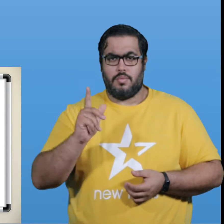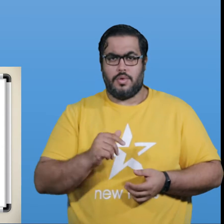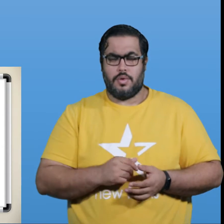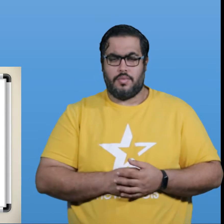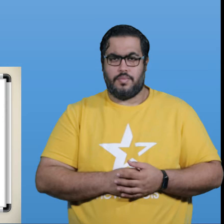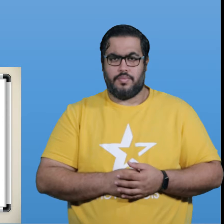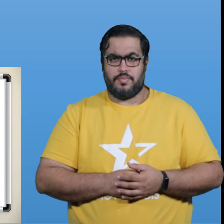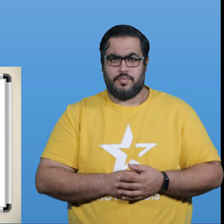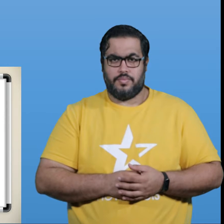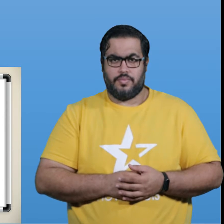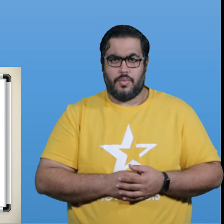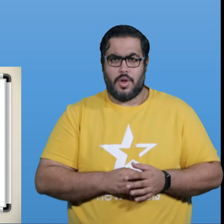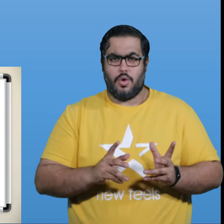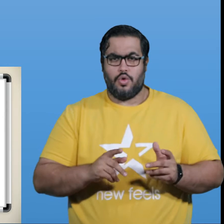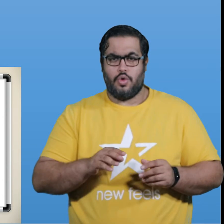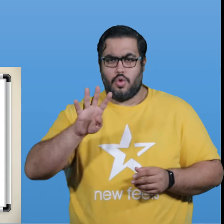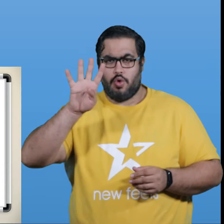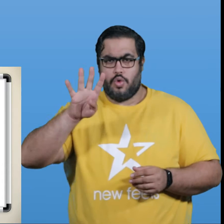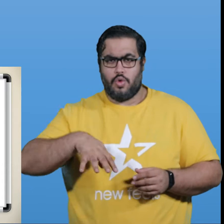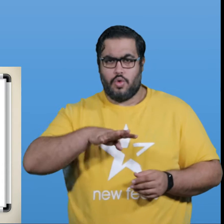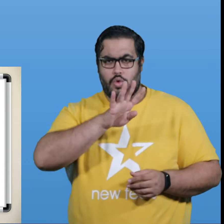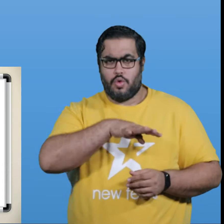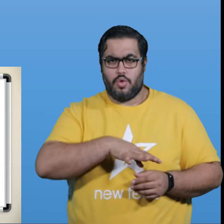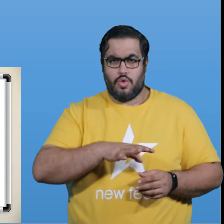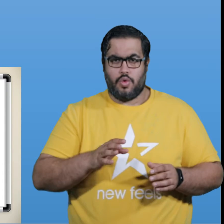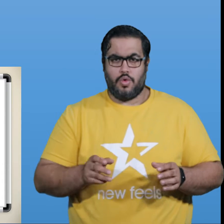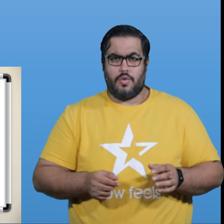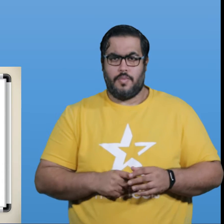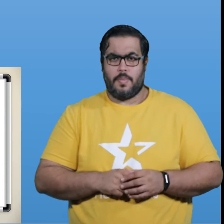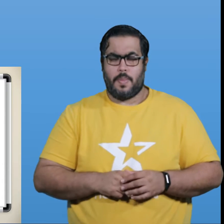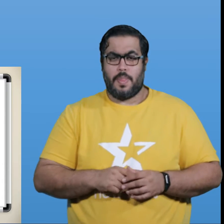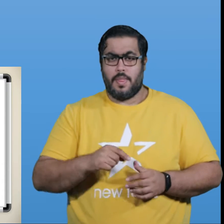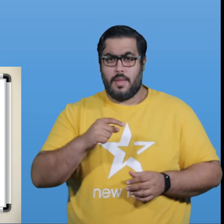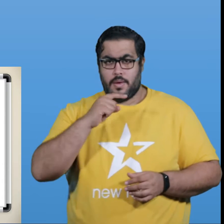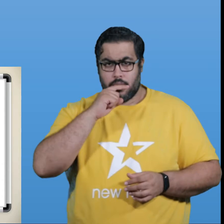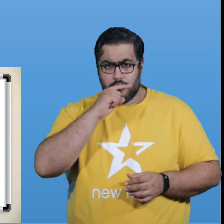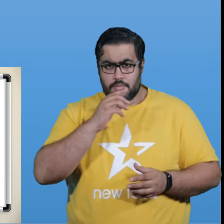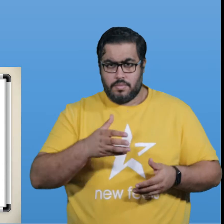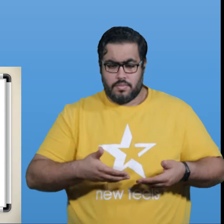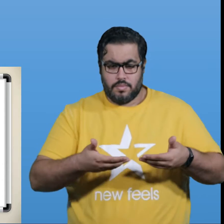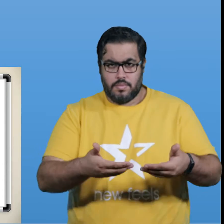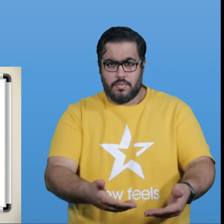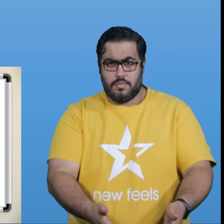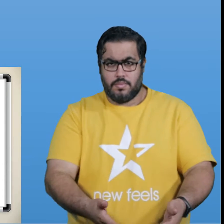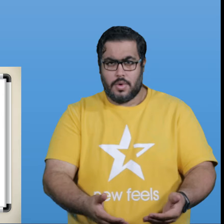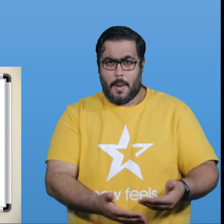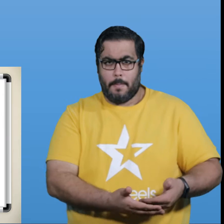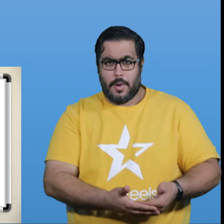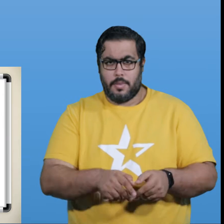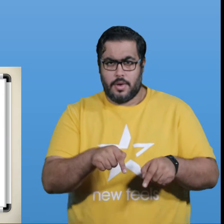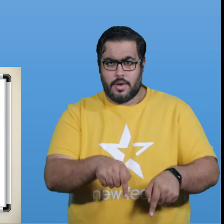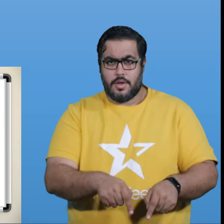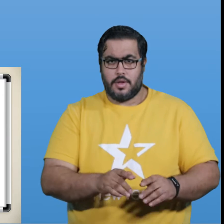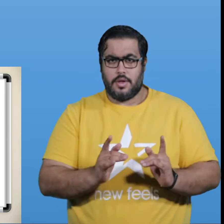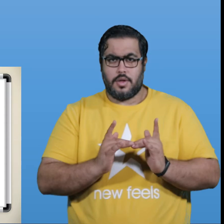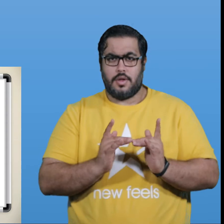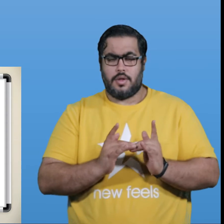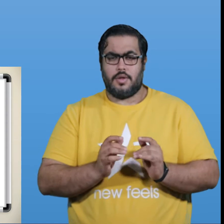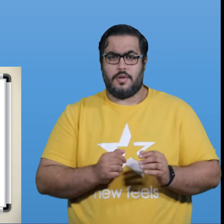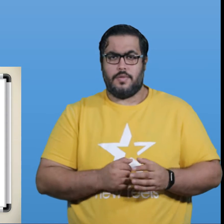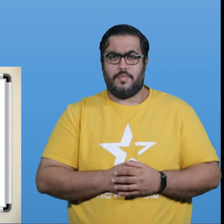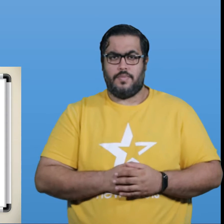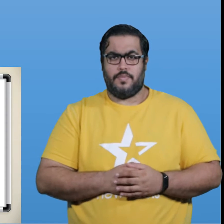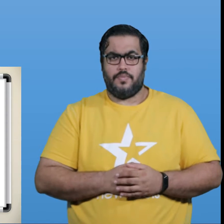buried and latticed sides. For example, Sarah put the baby in the crib. So the crib is the bed for the